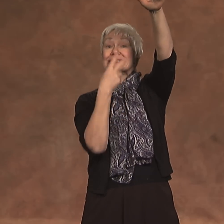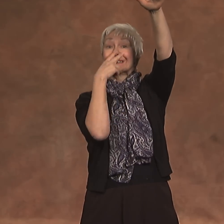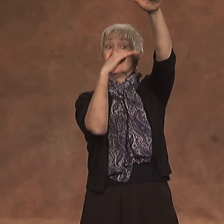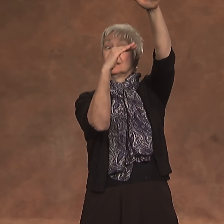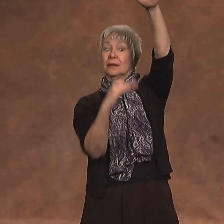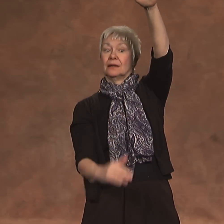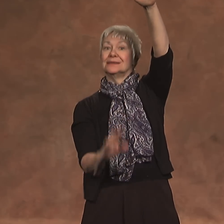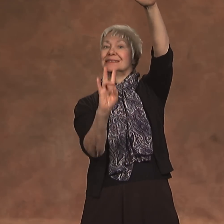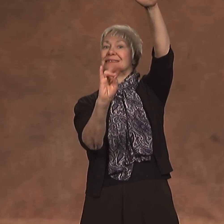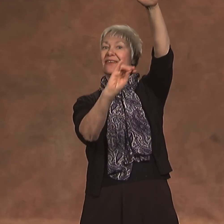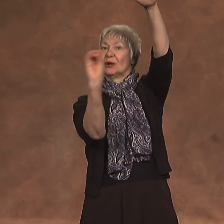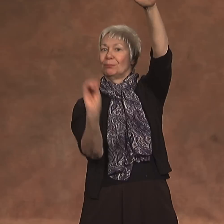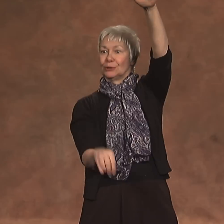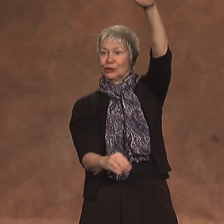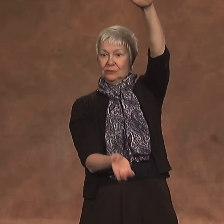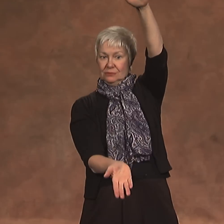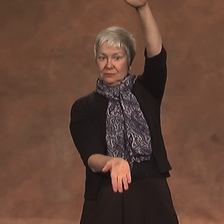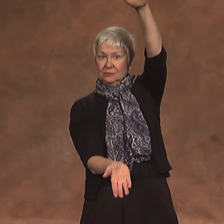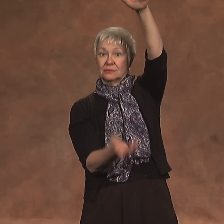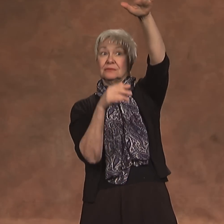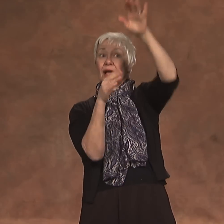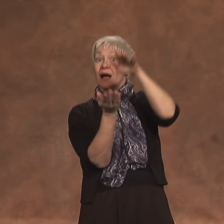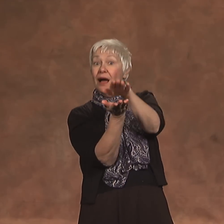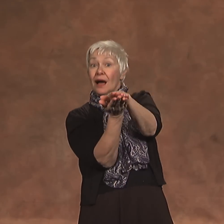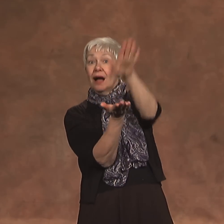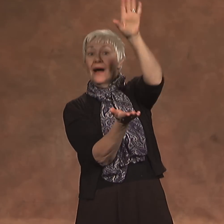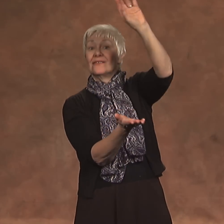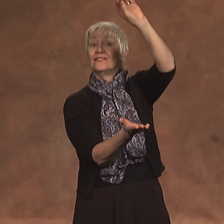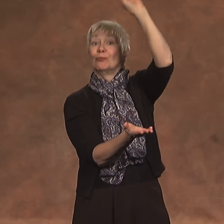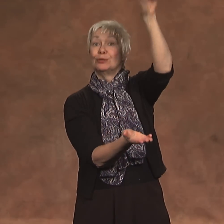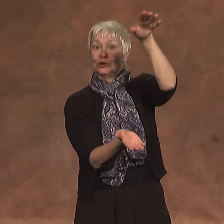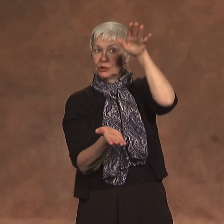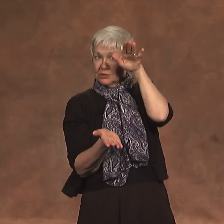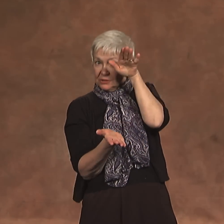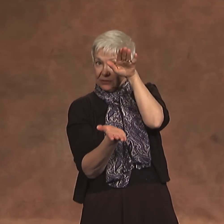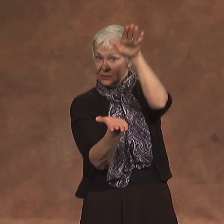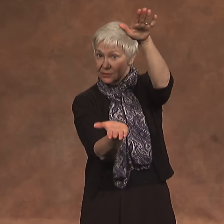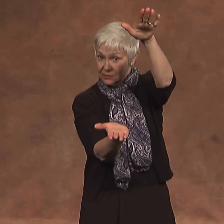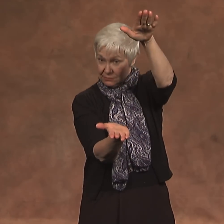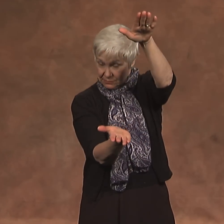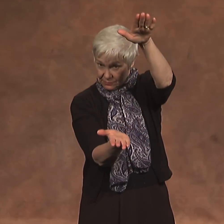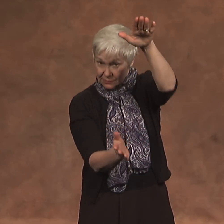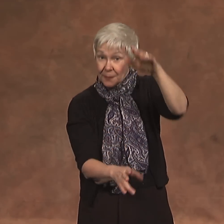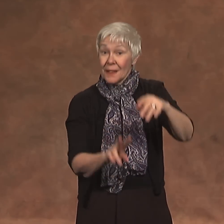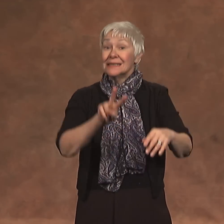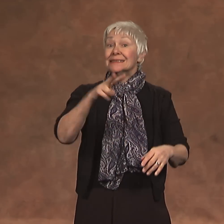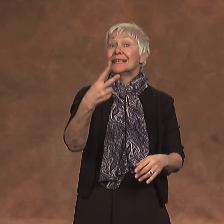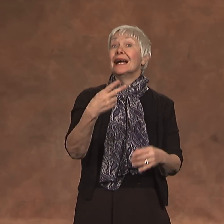information. One vertical field comprises 70% of the information, another comprises 50%.